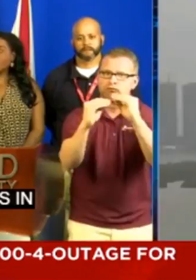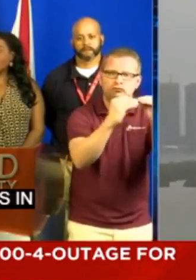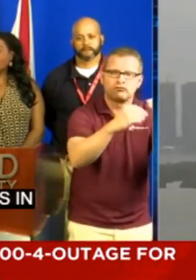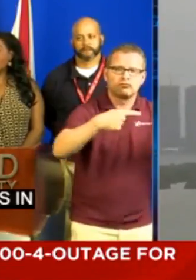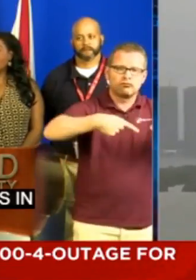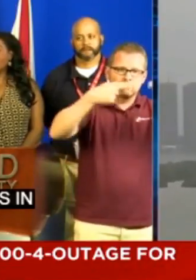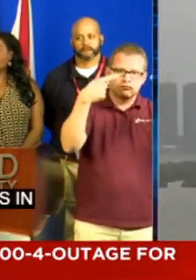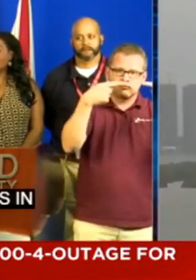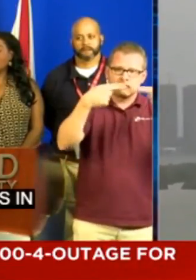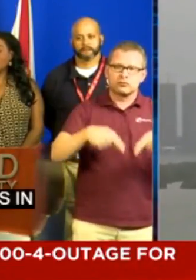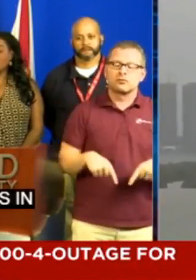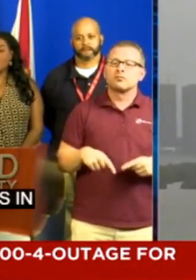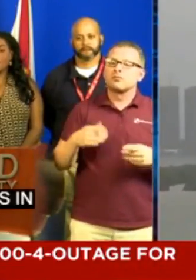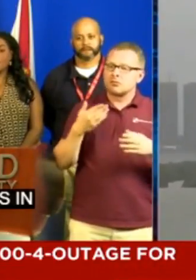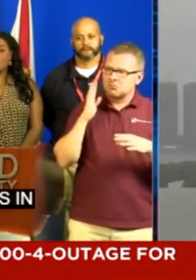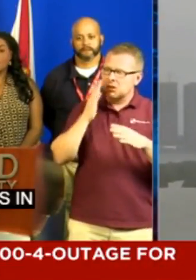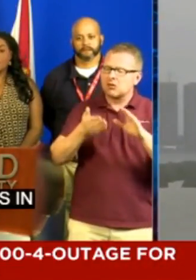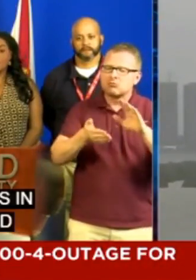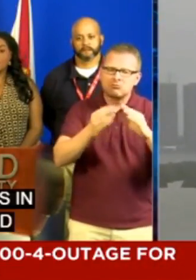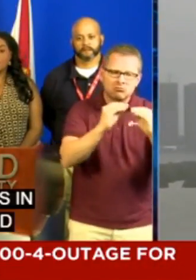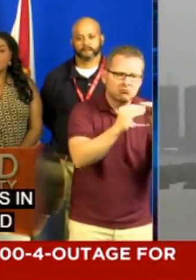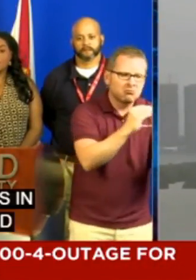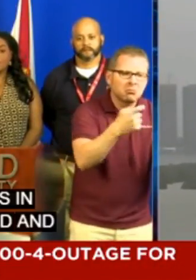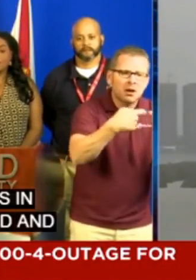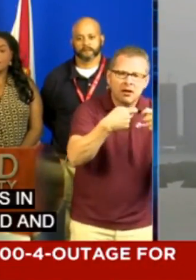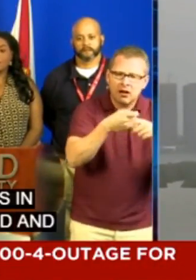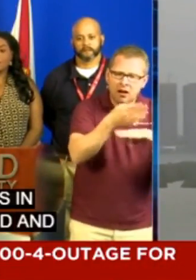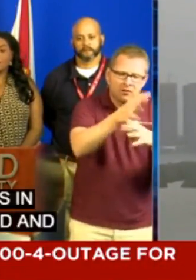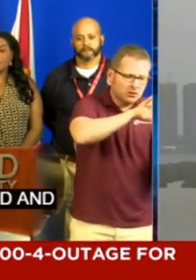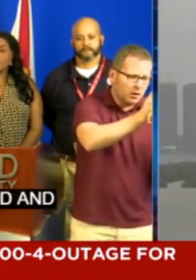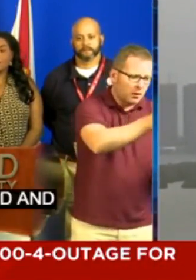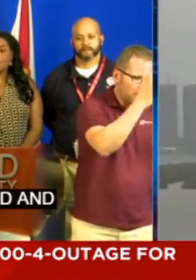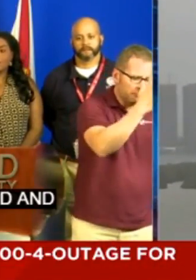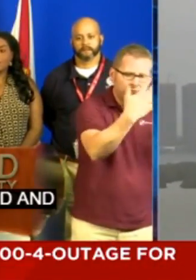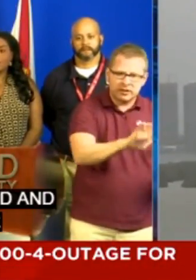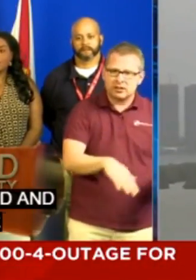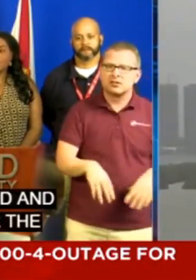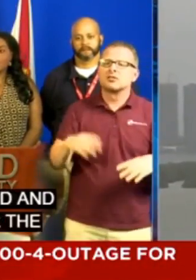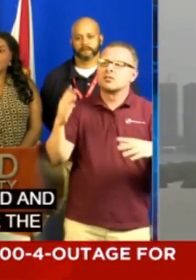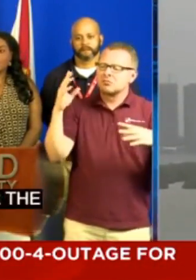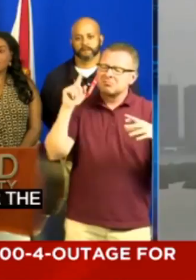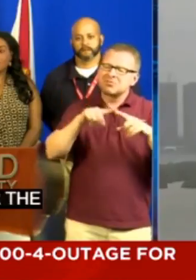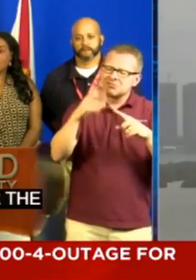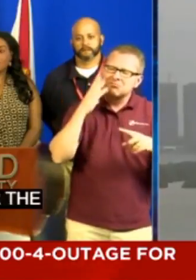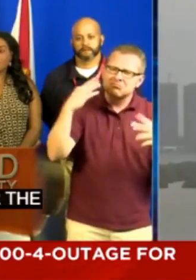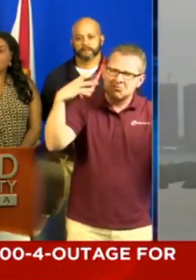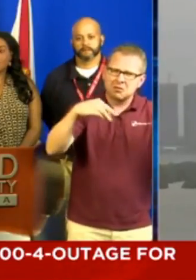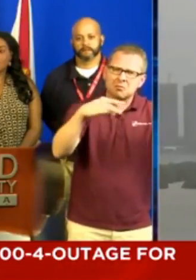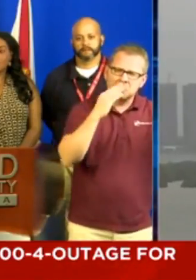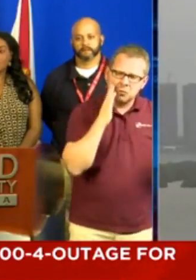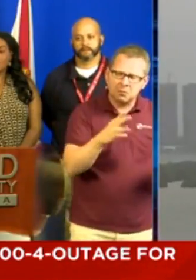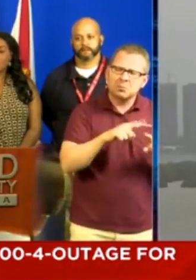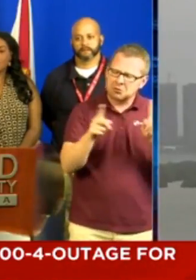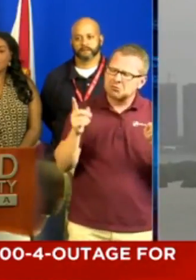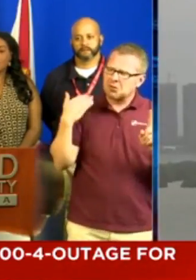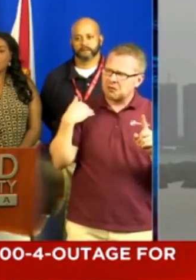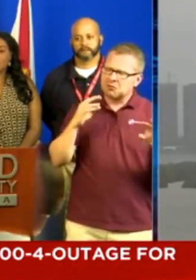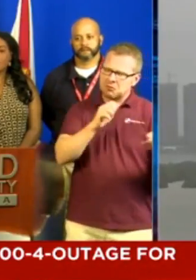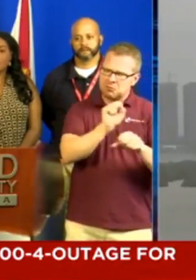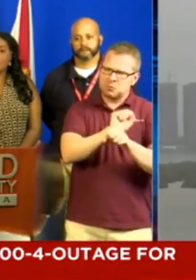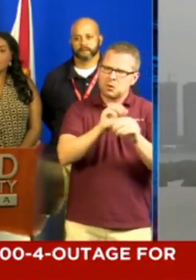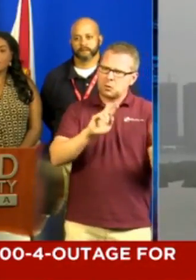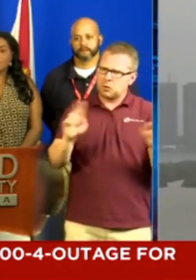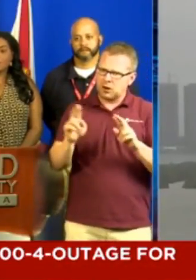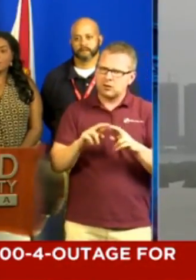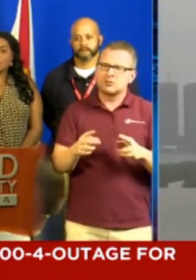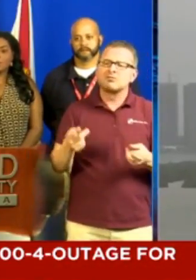already experiencing outages, and that is going to be, as hard as it is to know, it is going